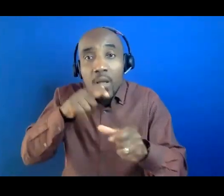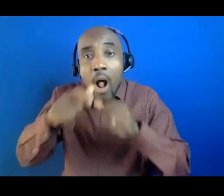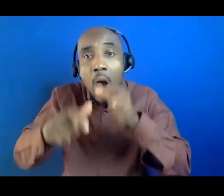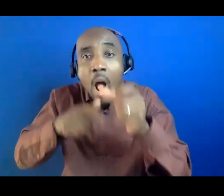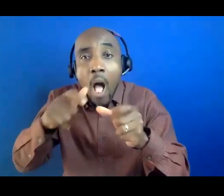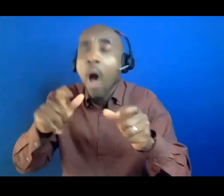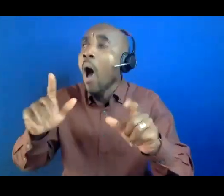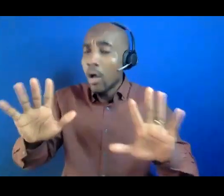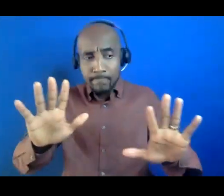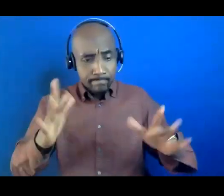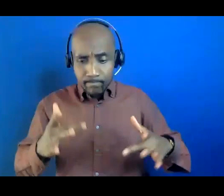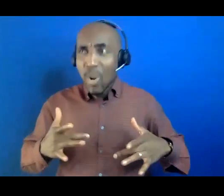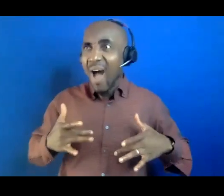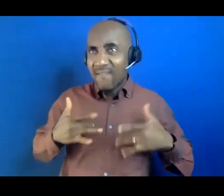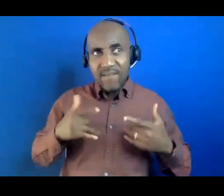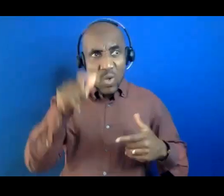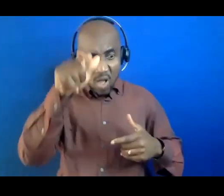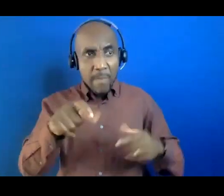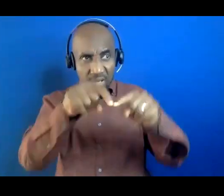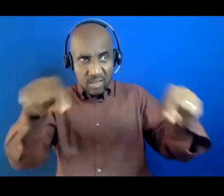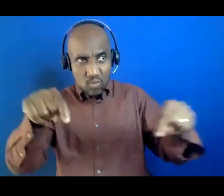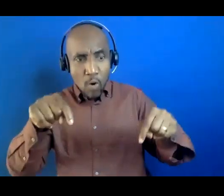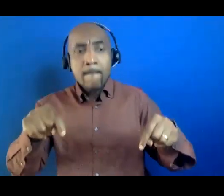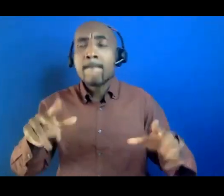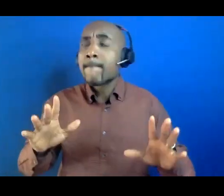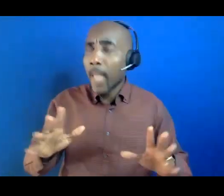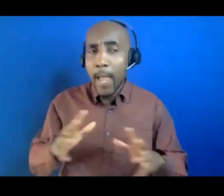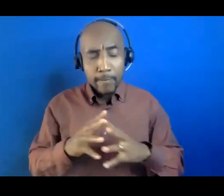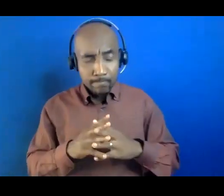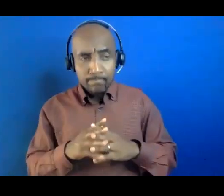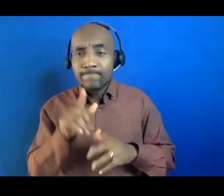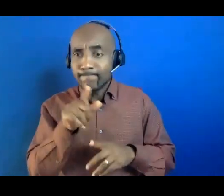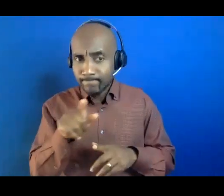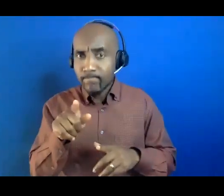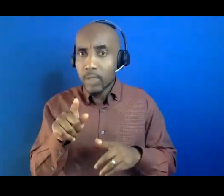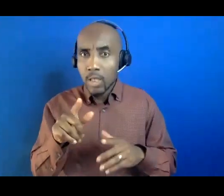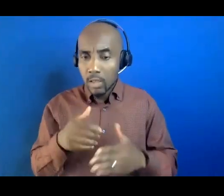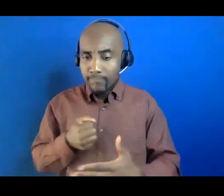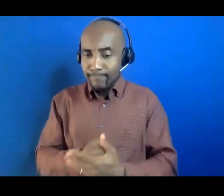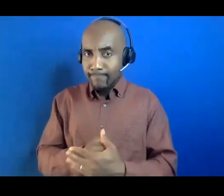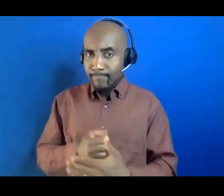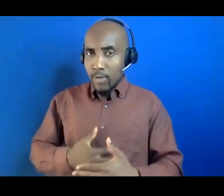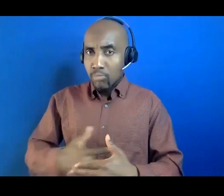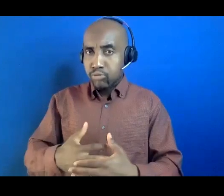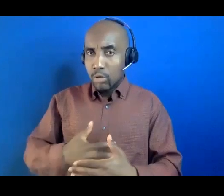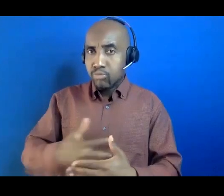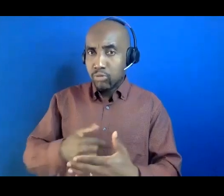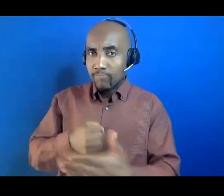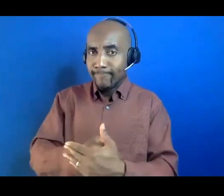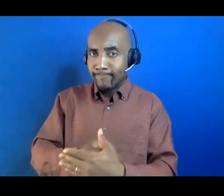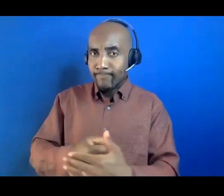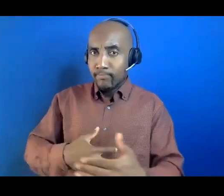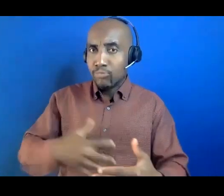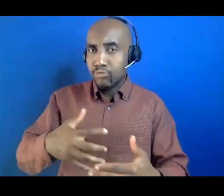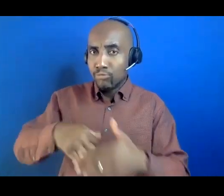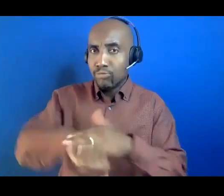was someone in the room who was struggling to conceive and couldn't have a